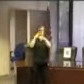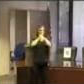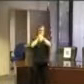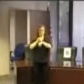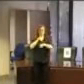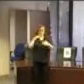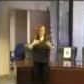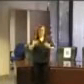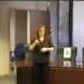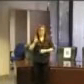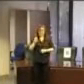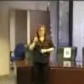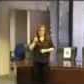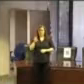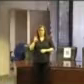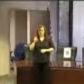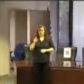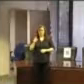Roger Folsom. Here.